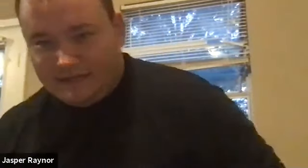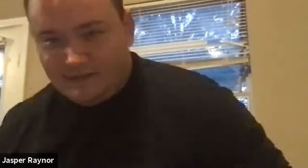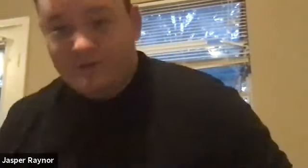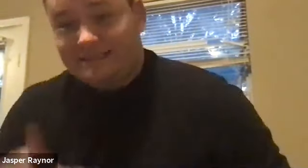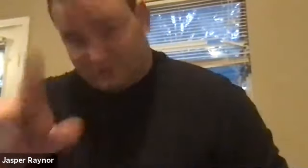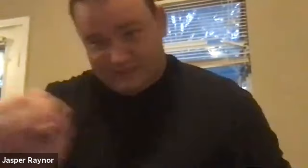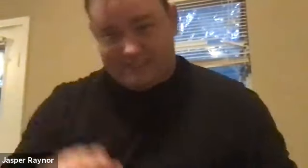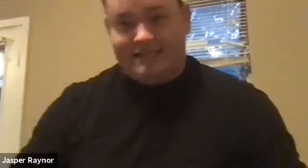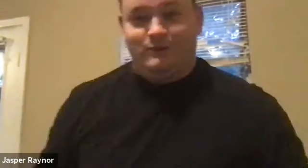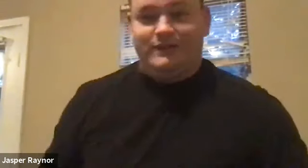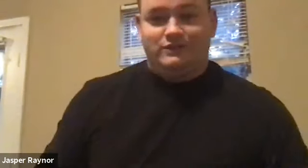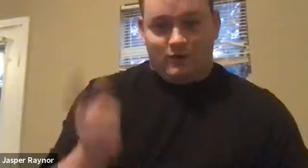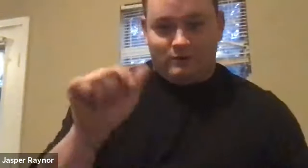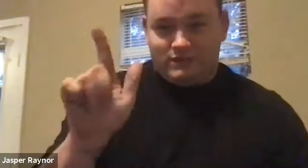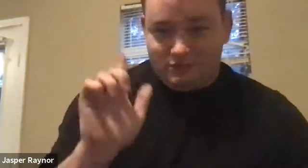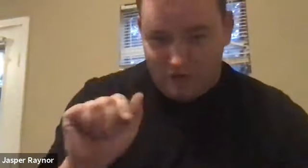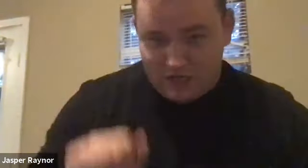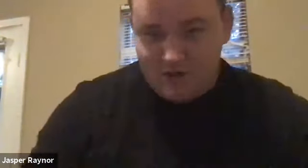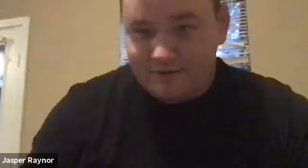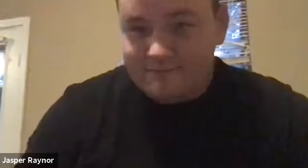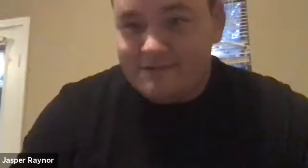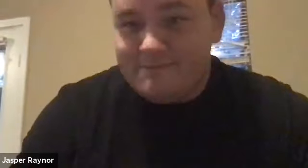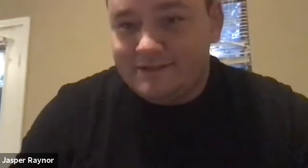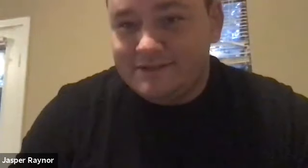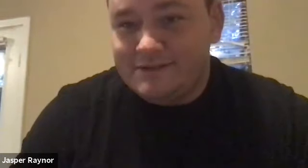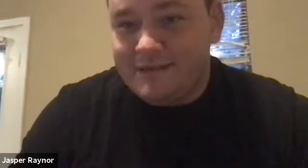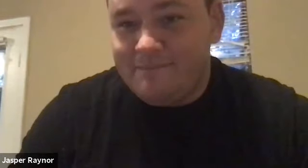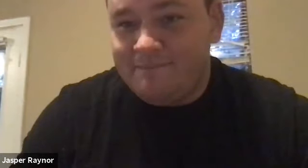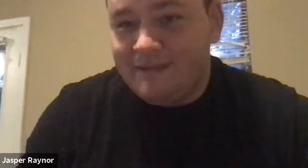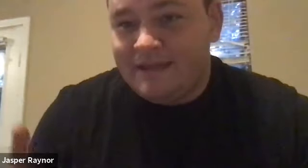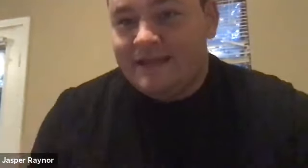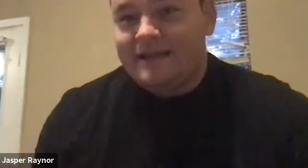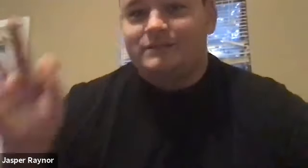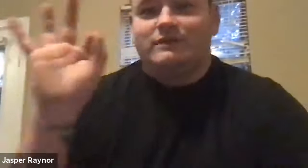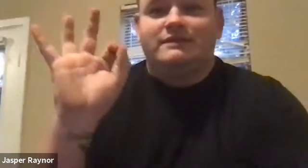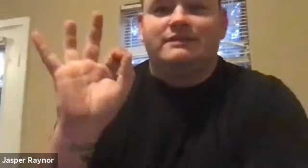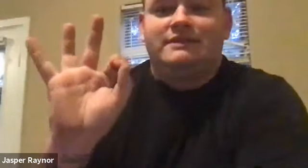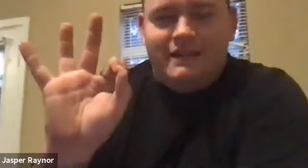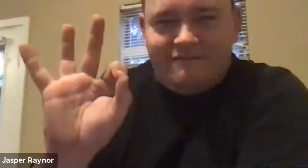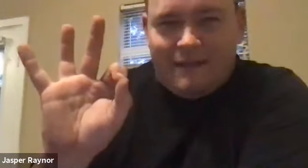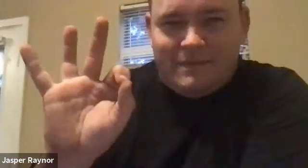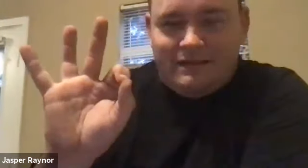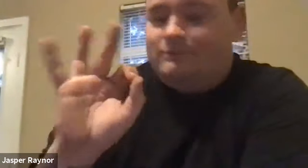No, that's actually a sign on here. So I will teach you how to do it. Yep, in just a little bit. Next one. Family.